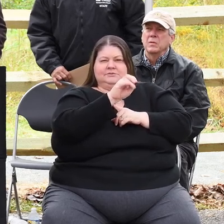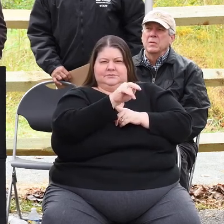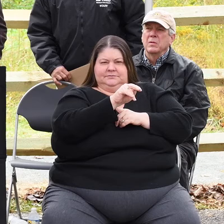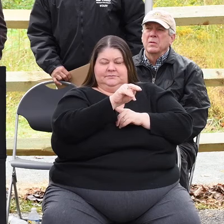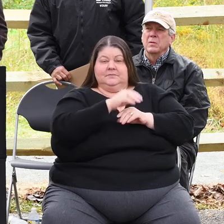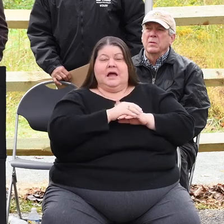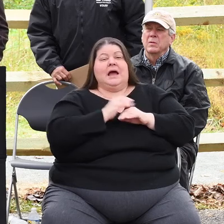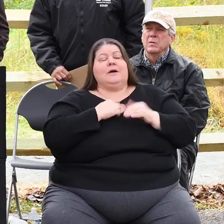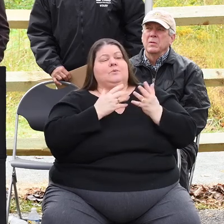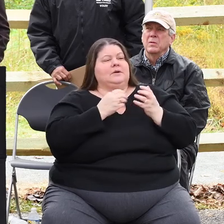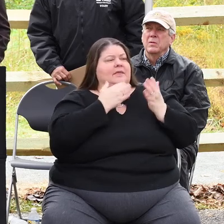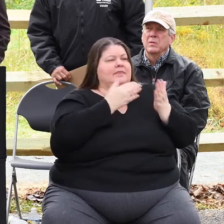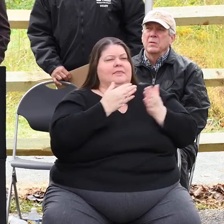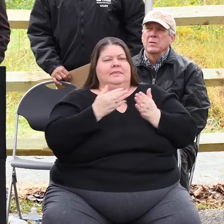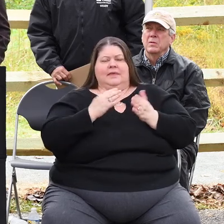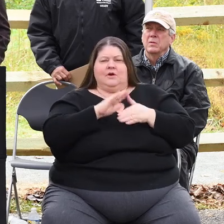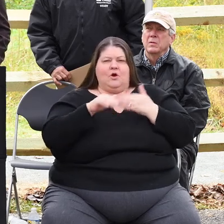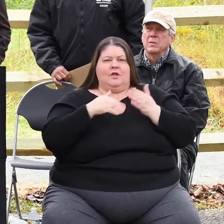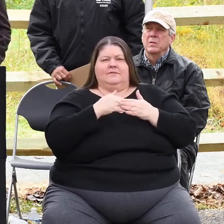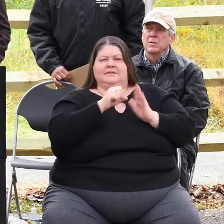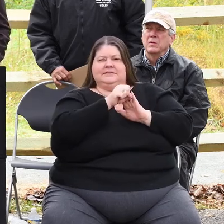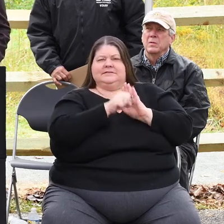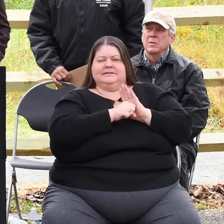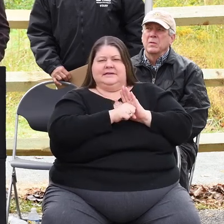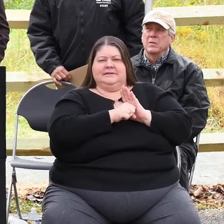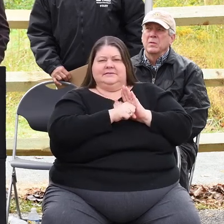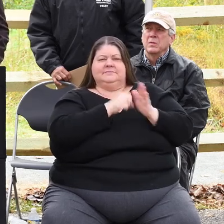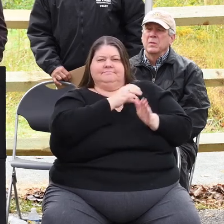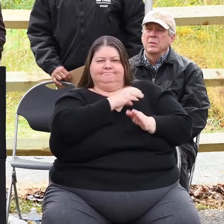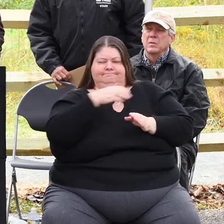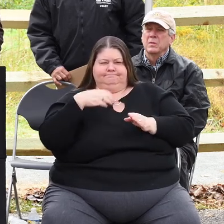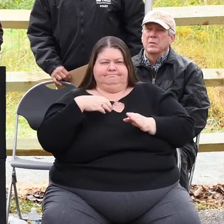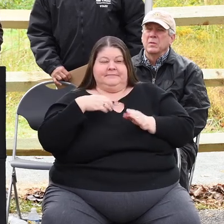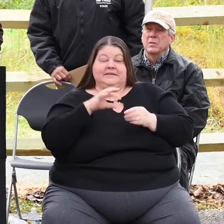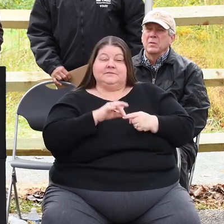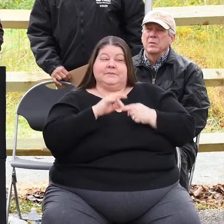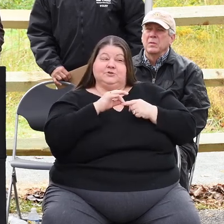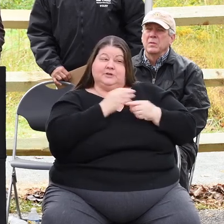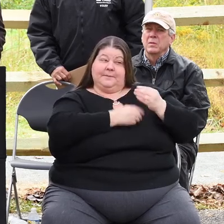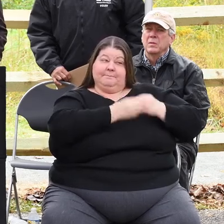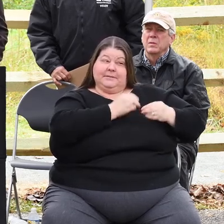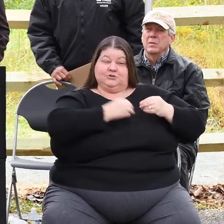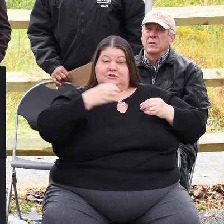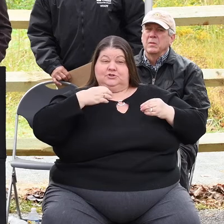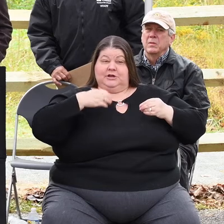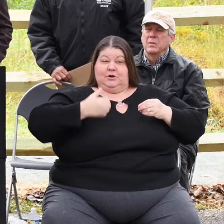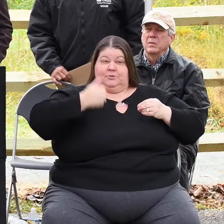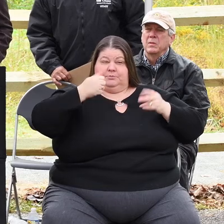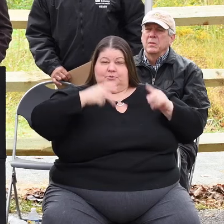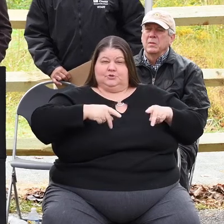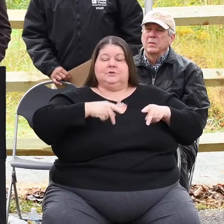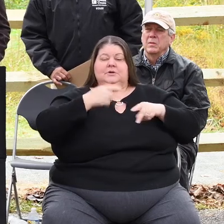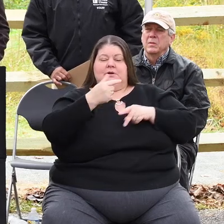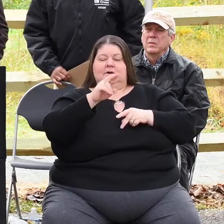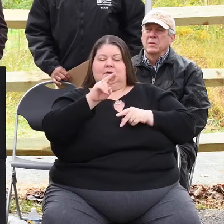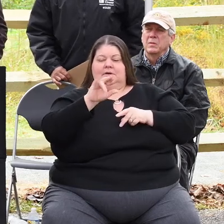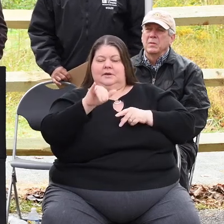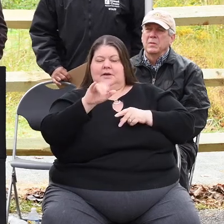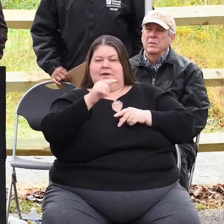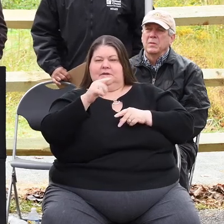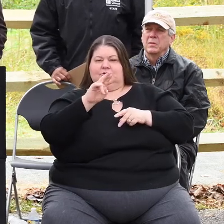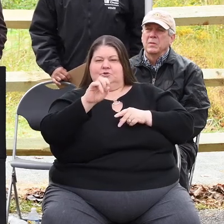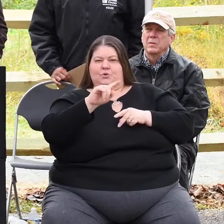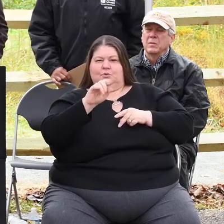want to thank our entire state delegation, especially Budget Chairman Guy Gazzoni, Senator Katie Fry